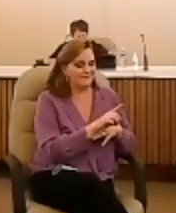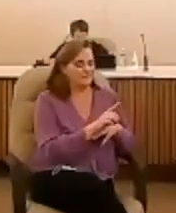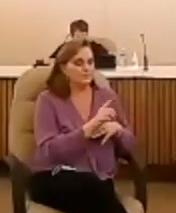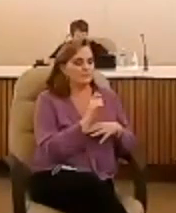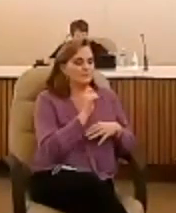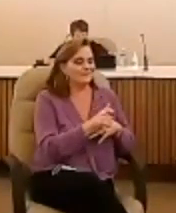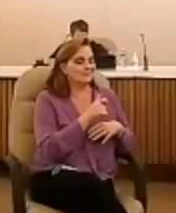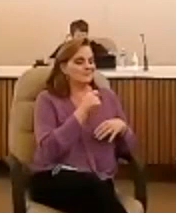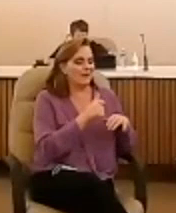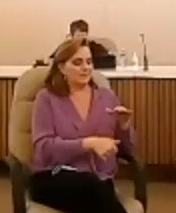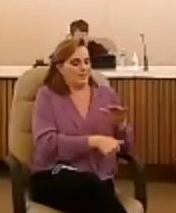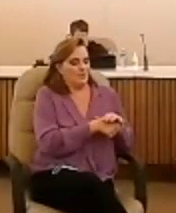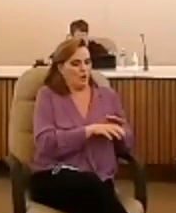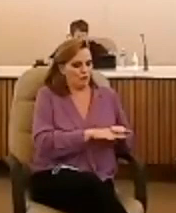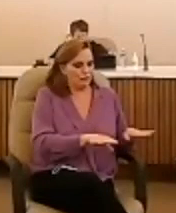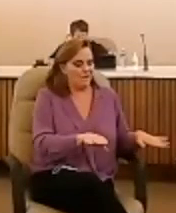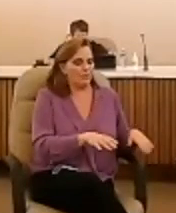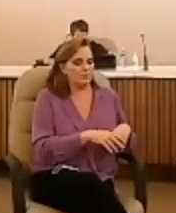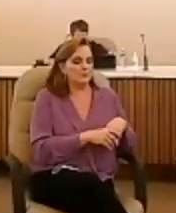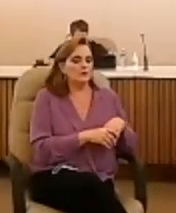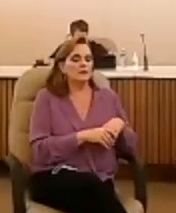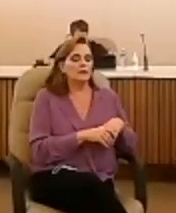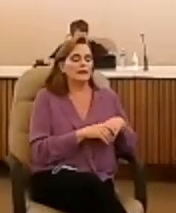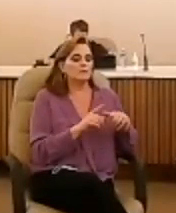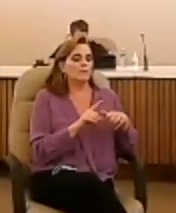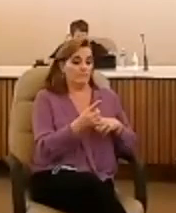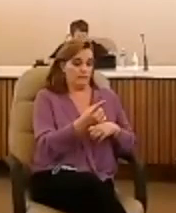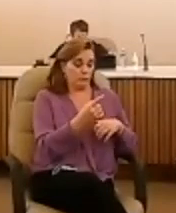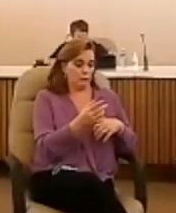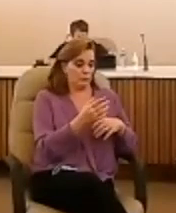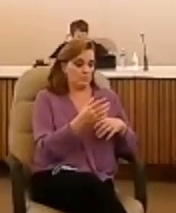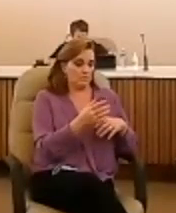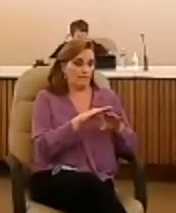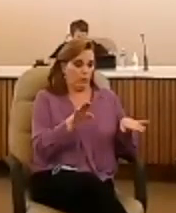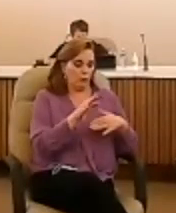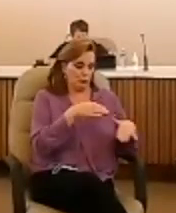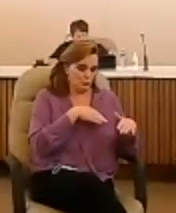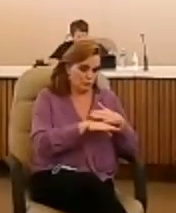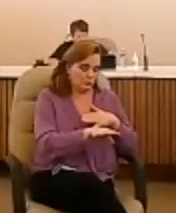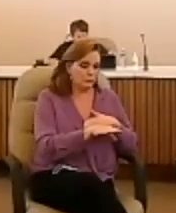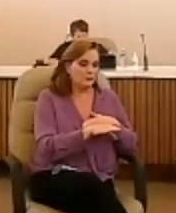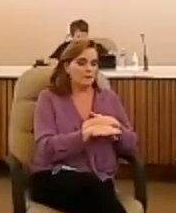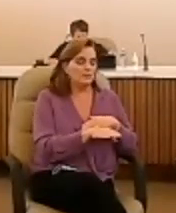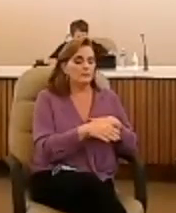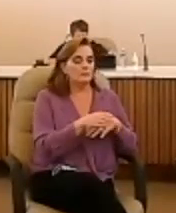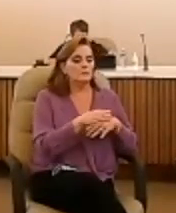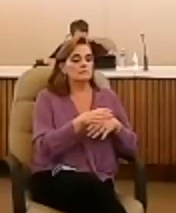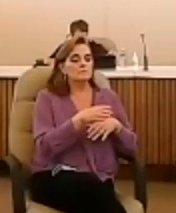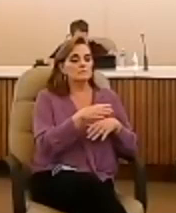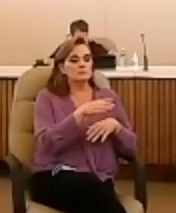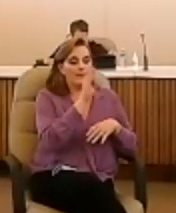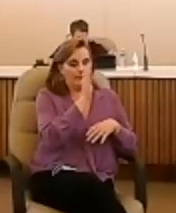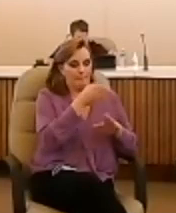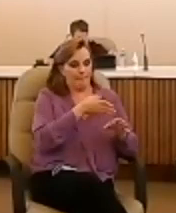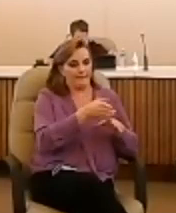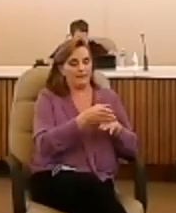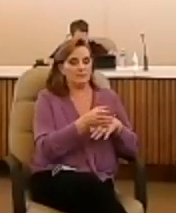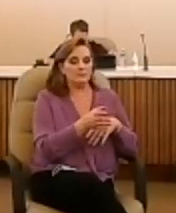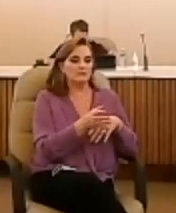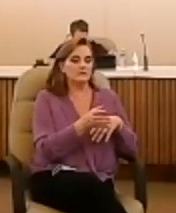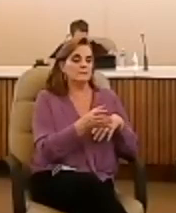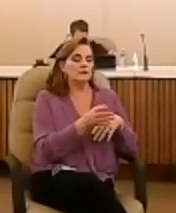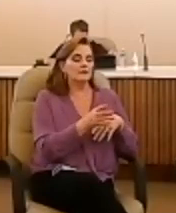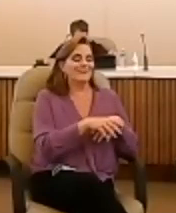underground, but the first floor one you would enter into at the main entrance. That elevation is actually 5